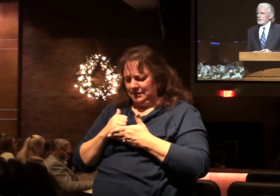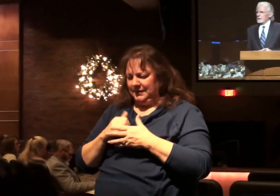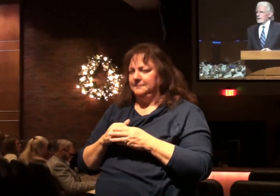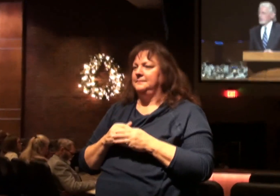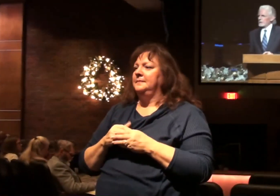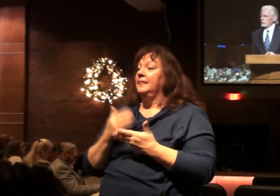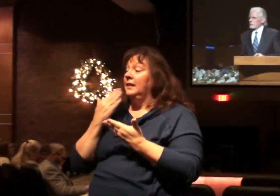Thank you.